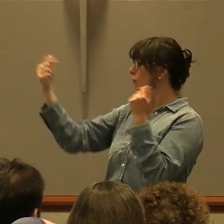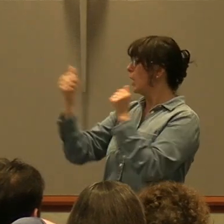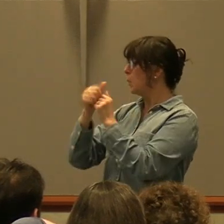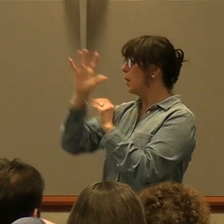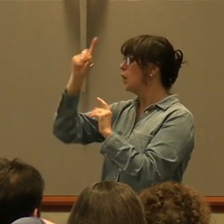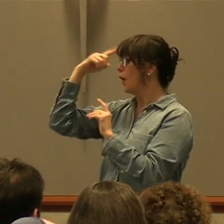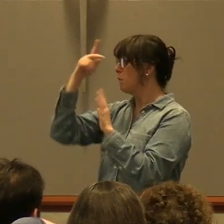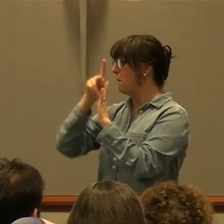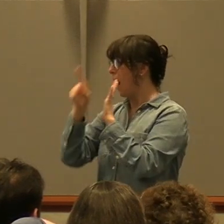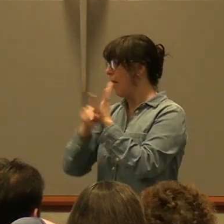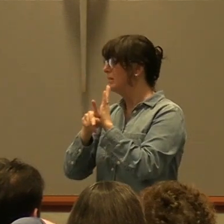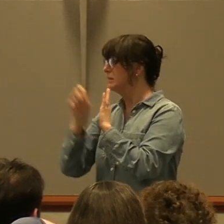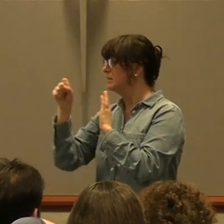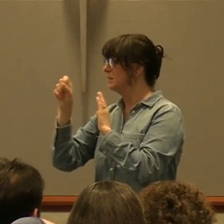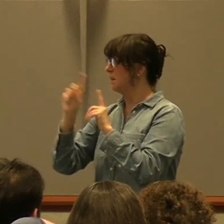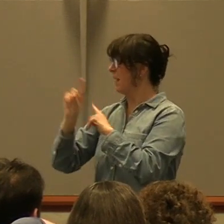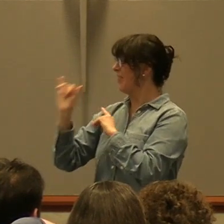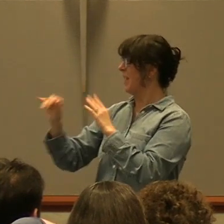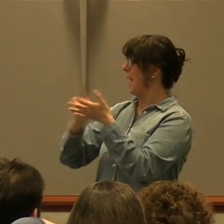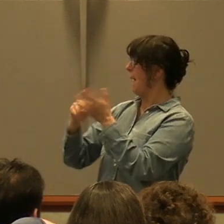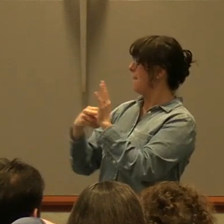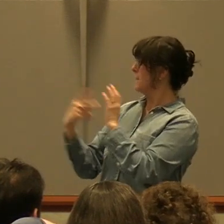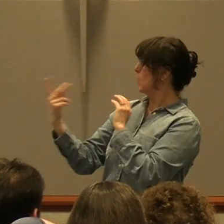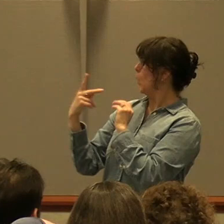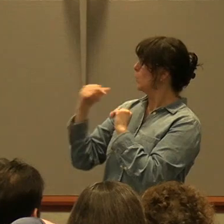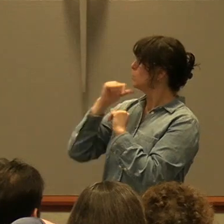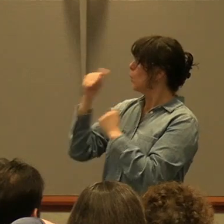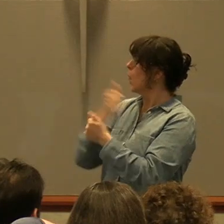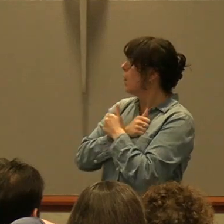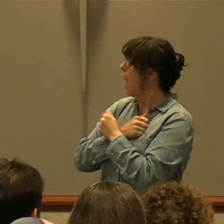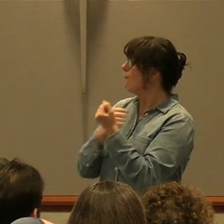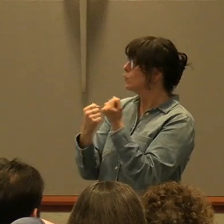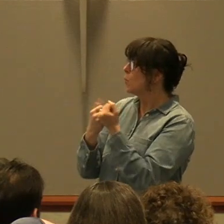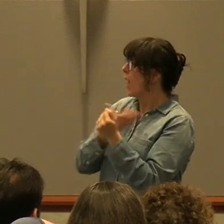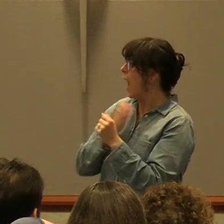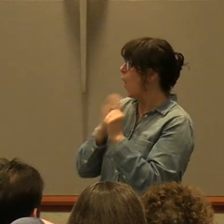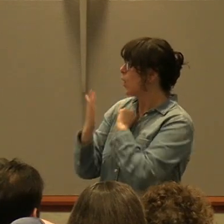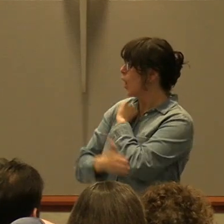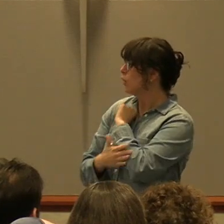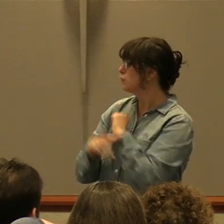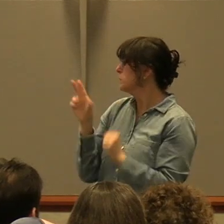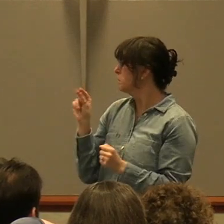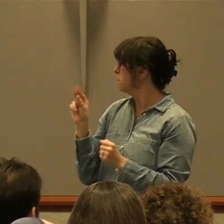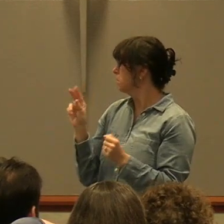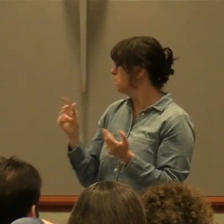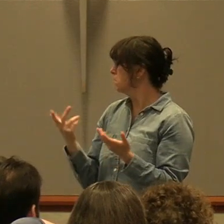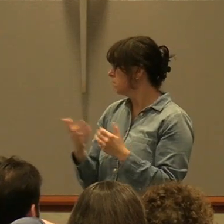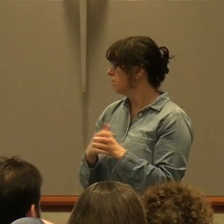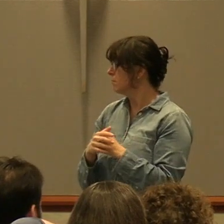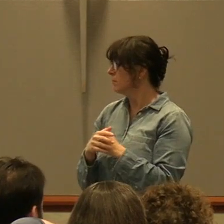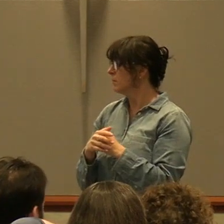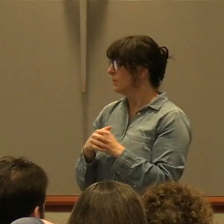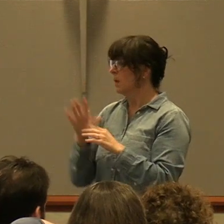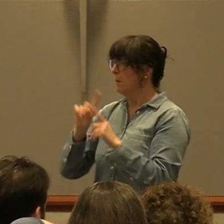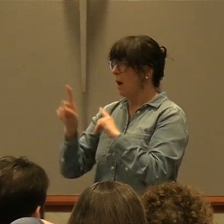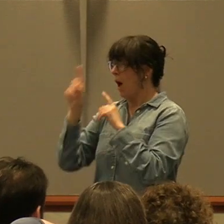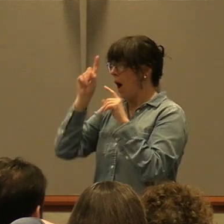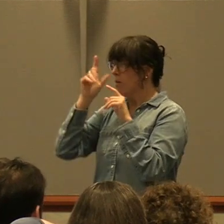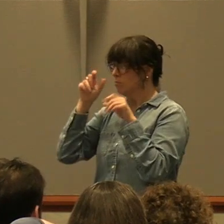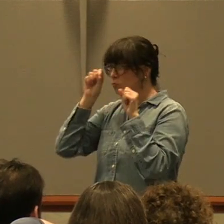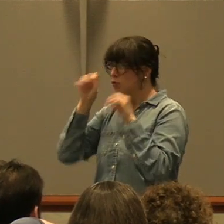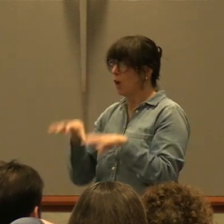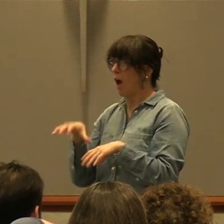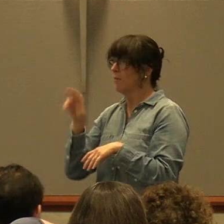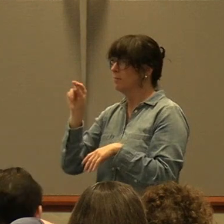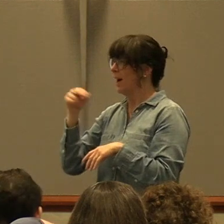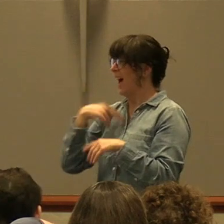governmental policy does not mean that we don't love and support our country. This will shock you.